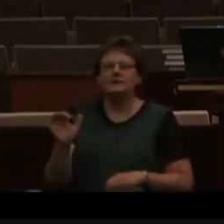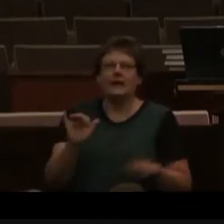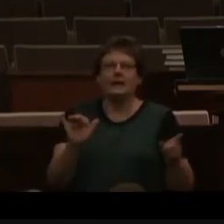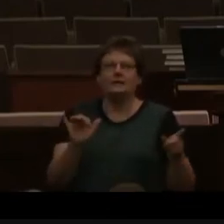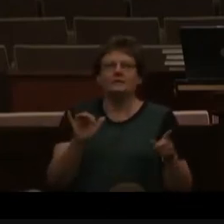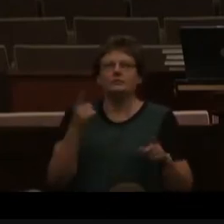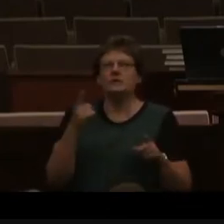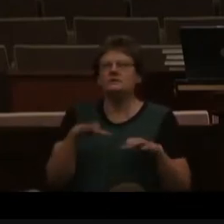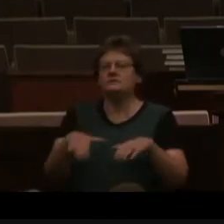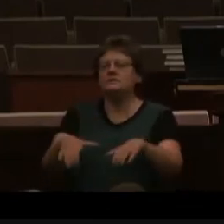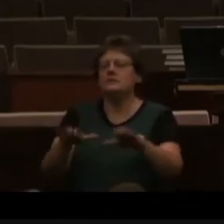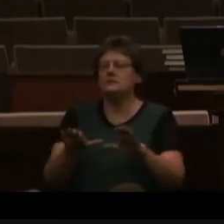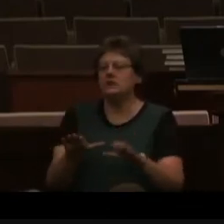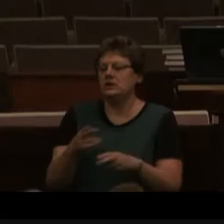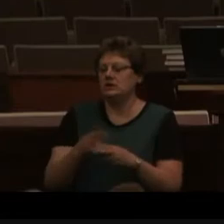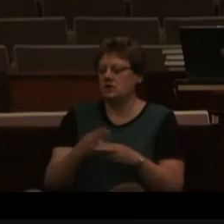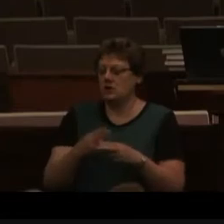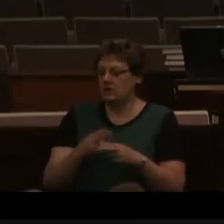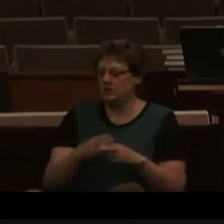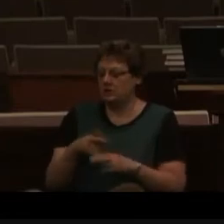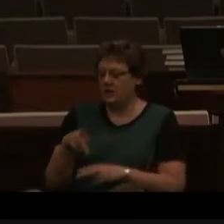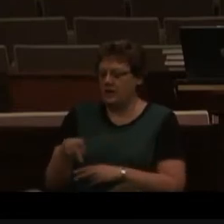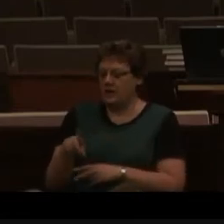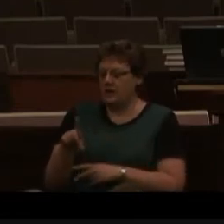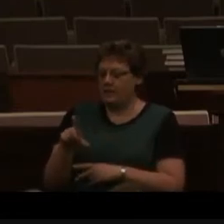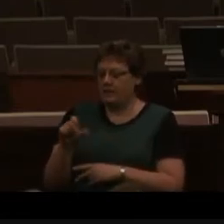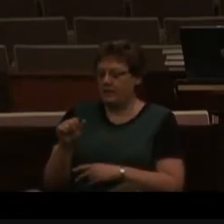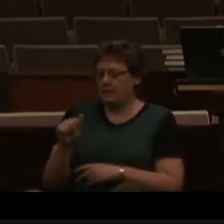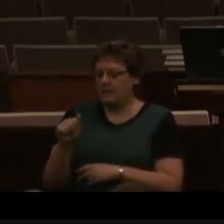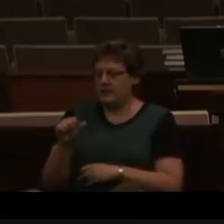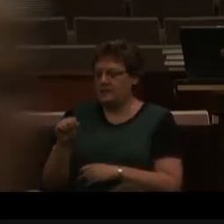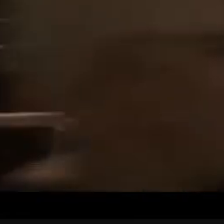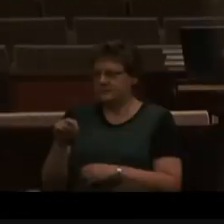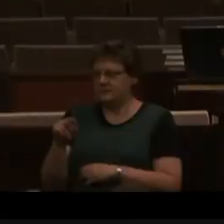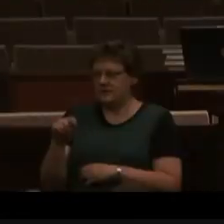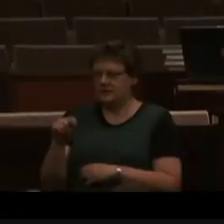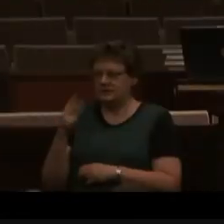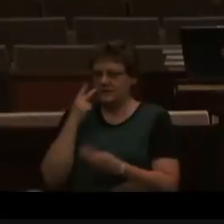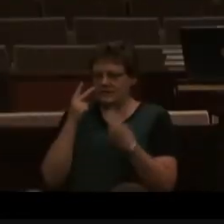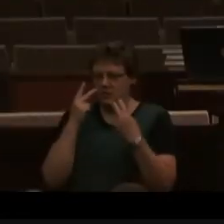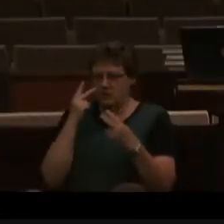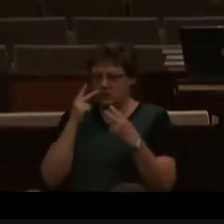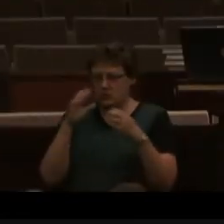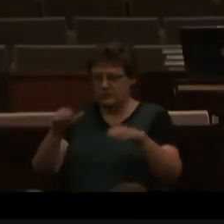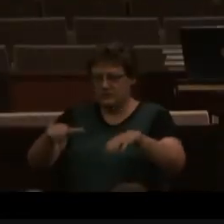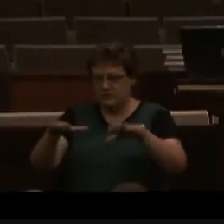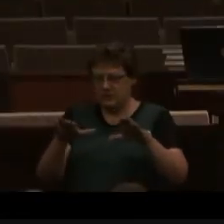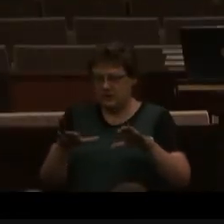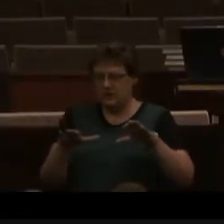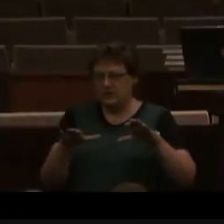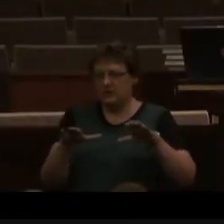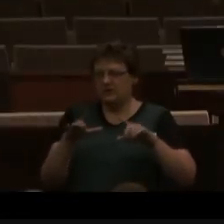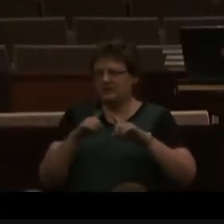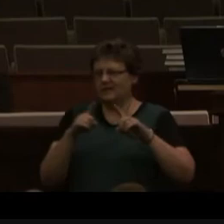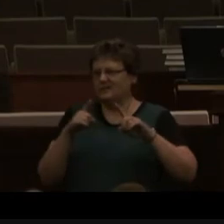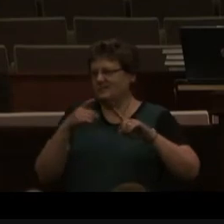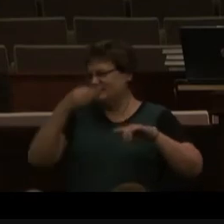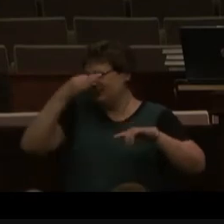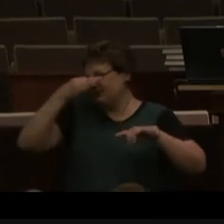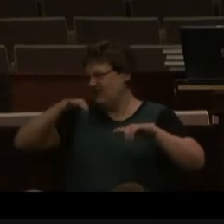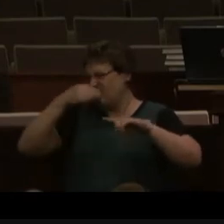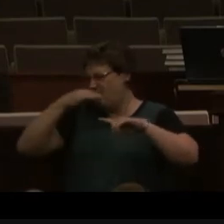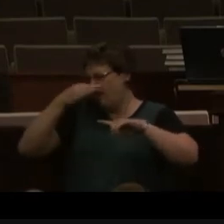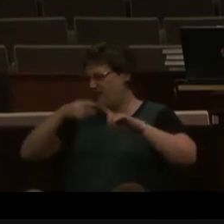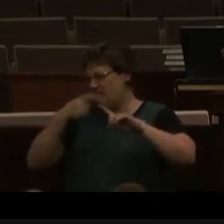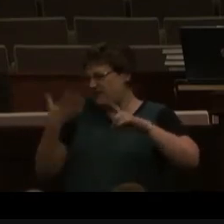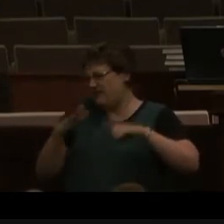cemetery called Pleasant View, or also called Hood View Cemetery, which is just up on the hill here, southwest of here, about